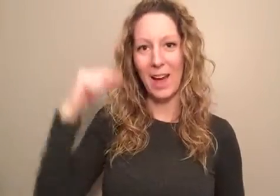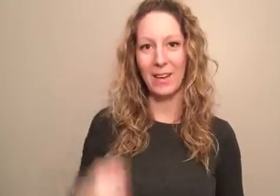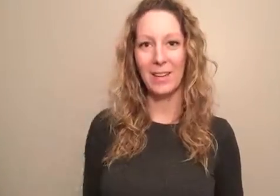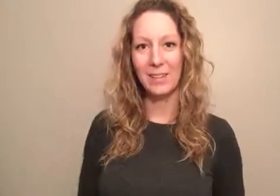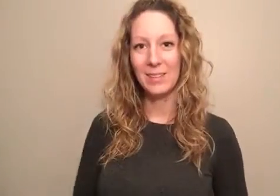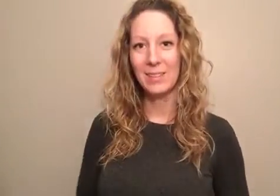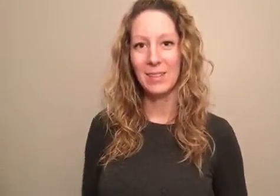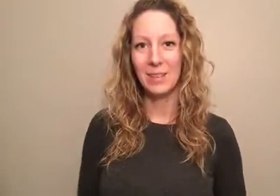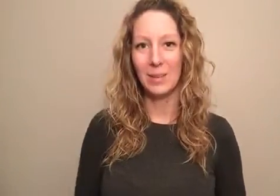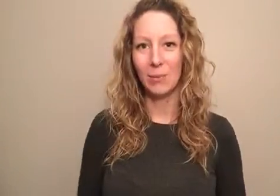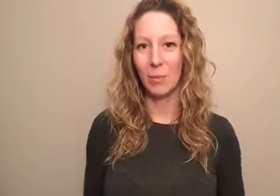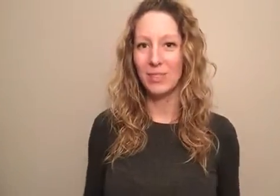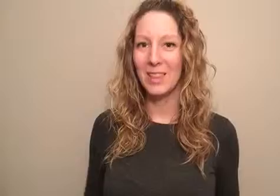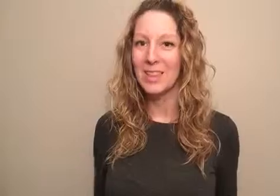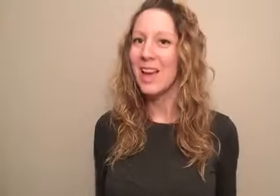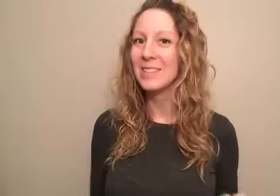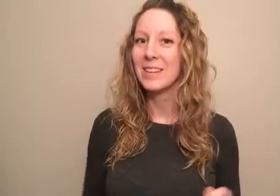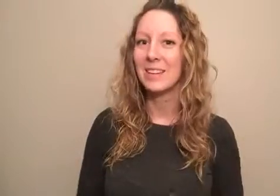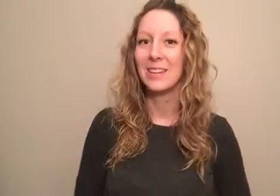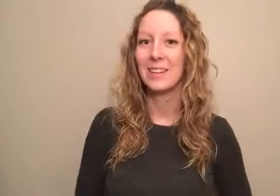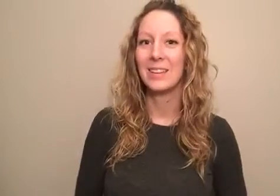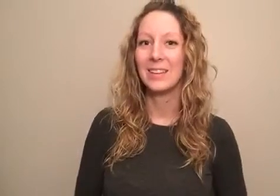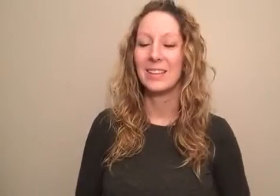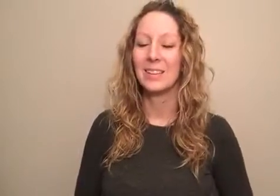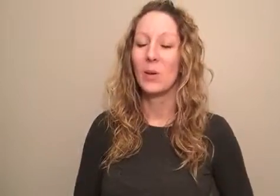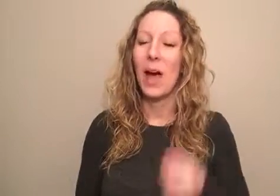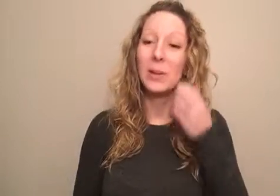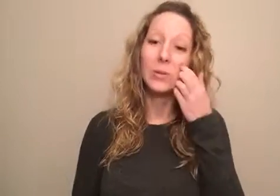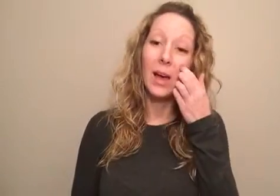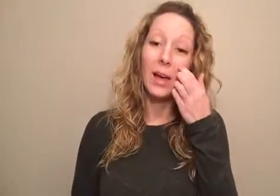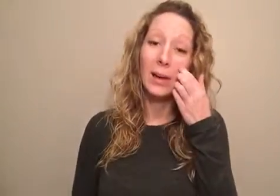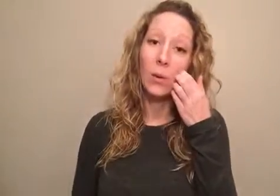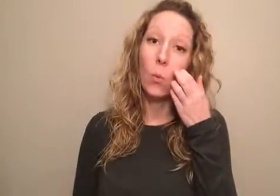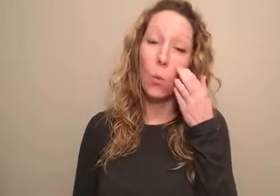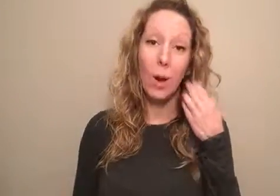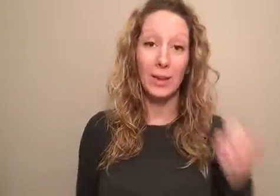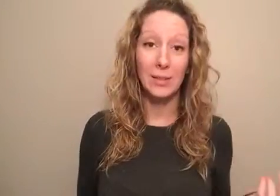black. We're almost at the end. How do you sign white?